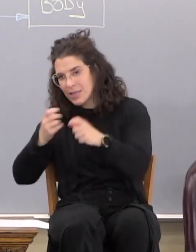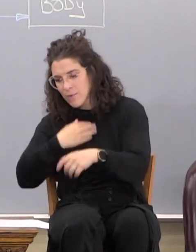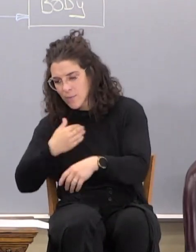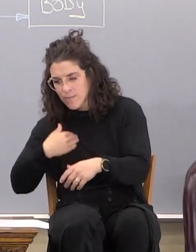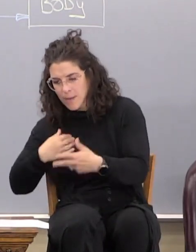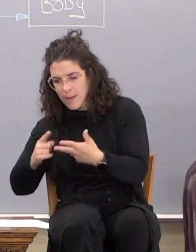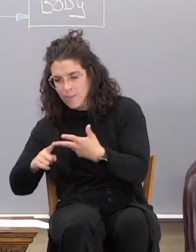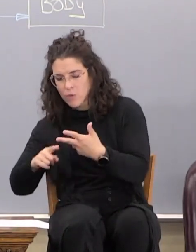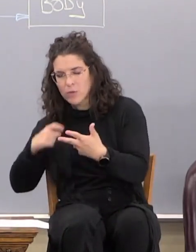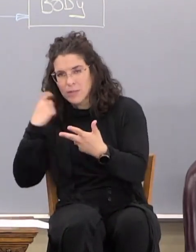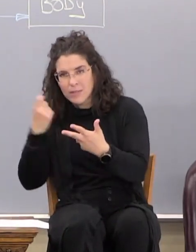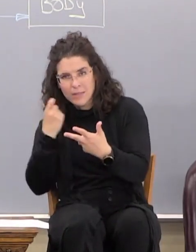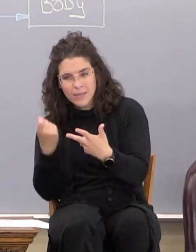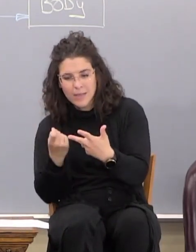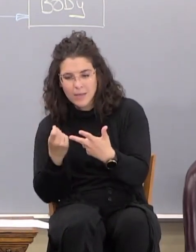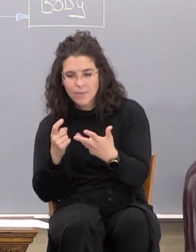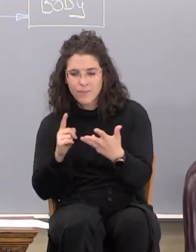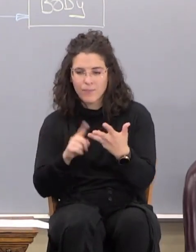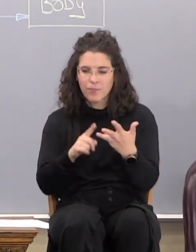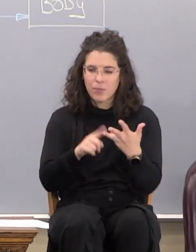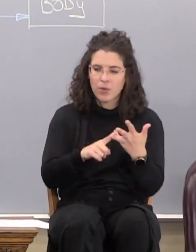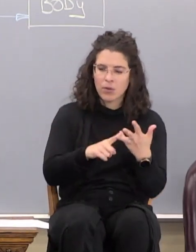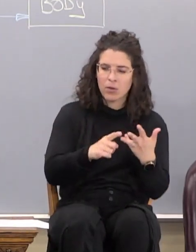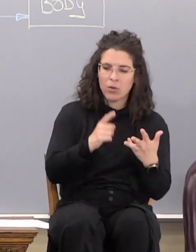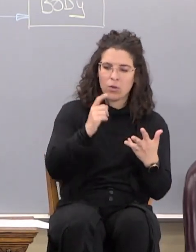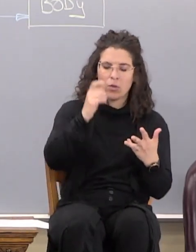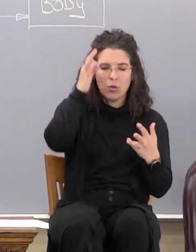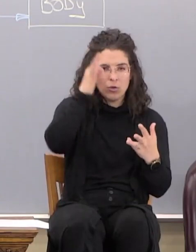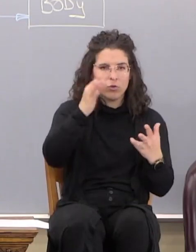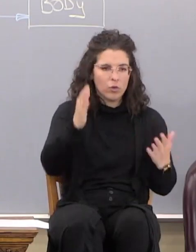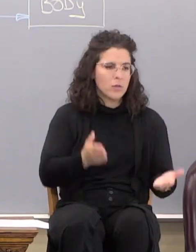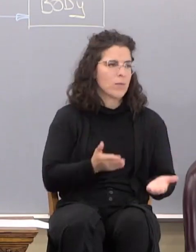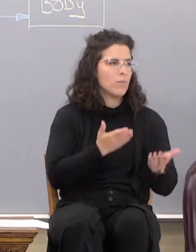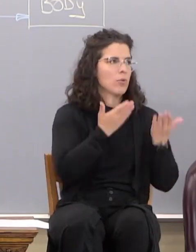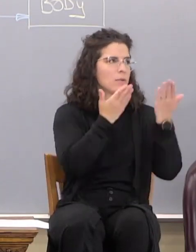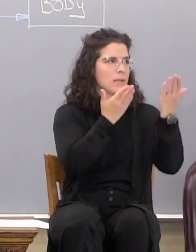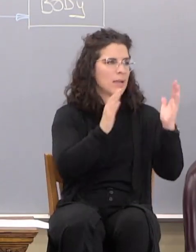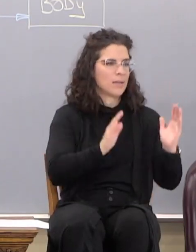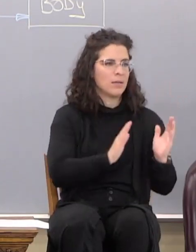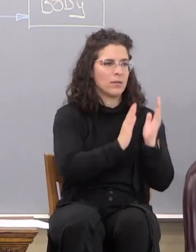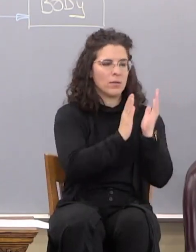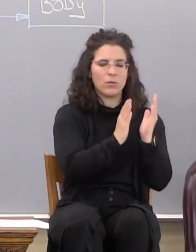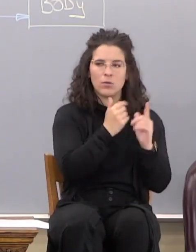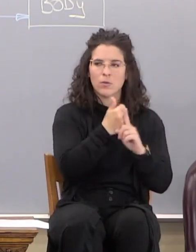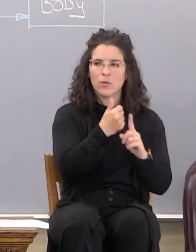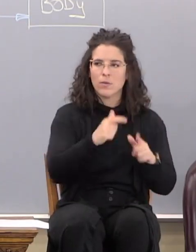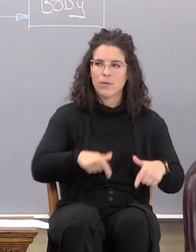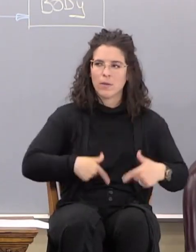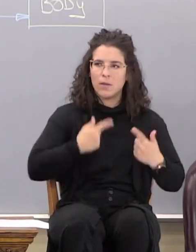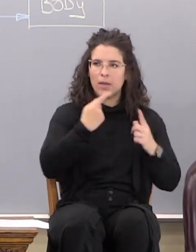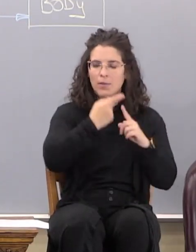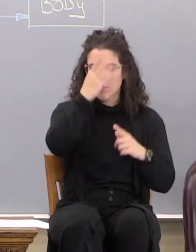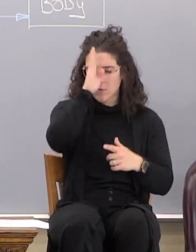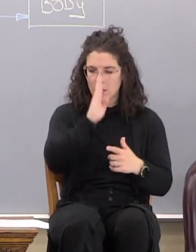to sin. Making those choices. Choosing to present yourself as alive unto God.